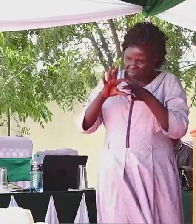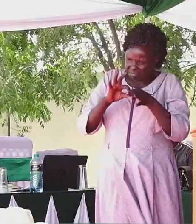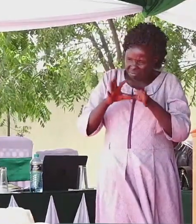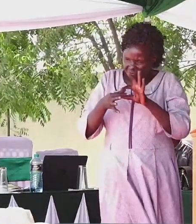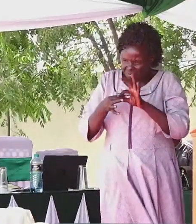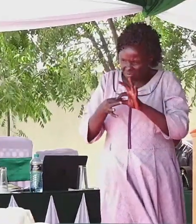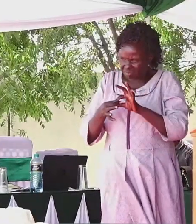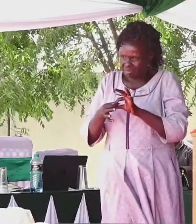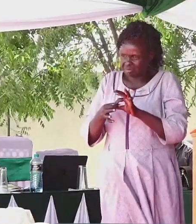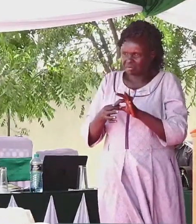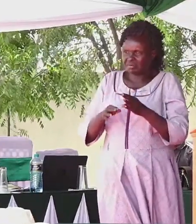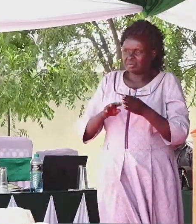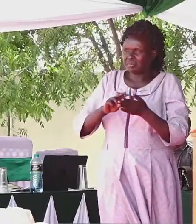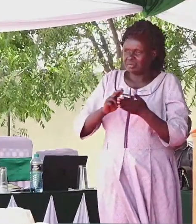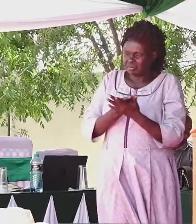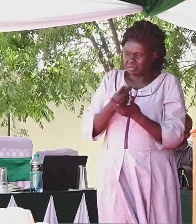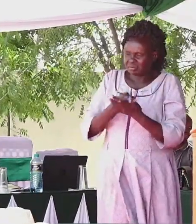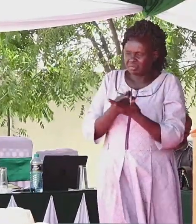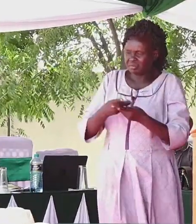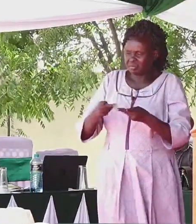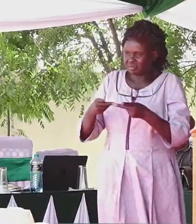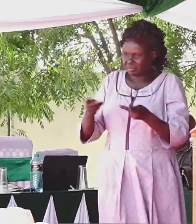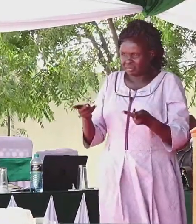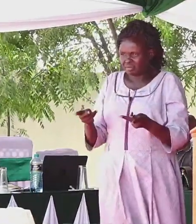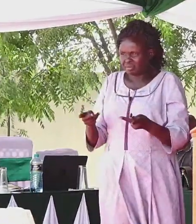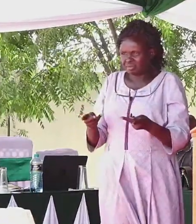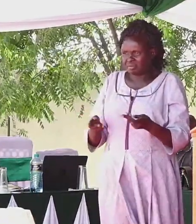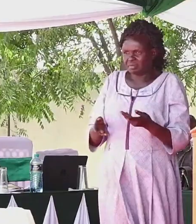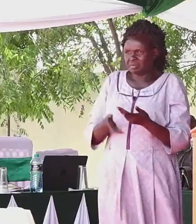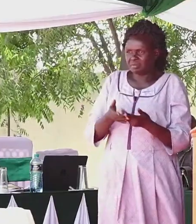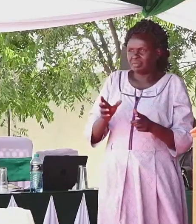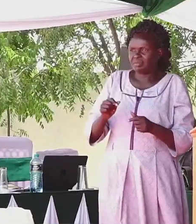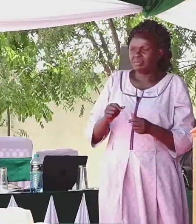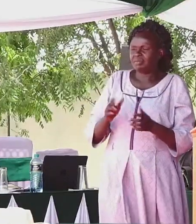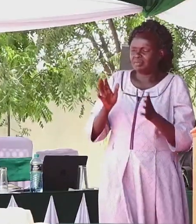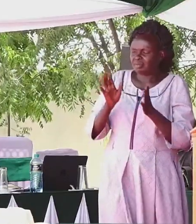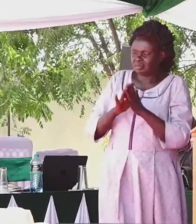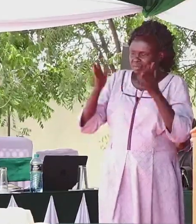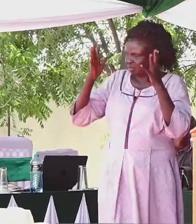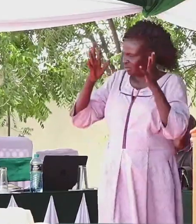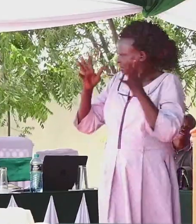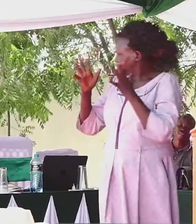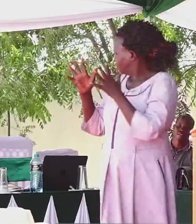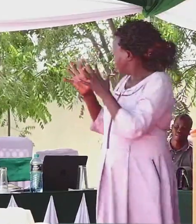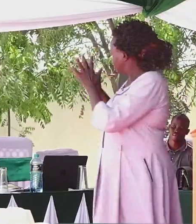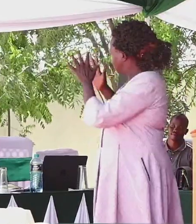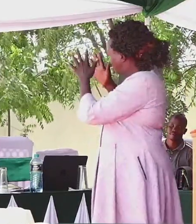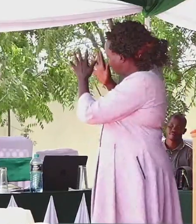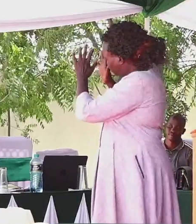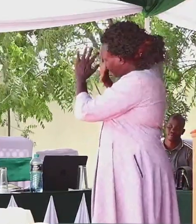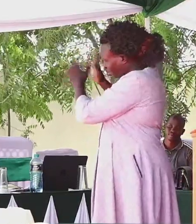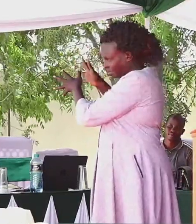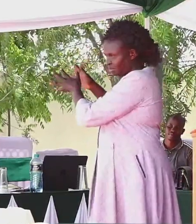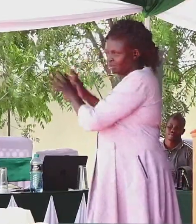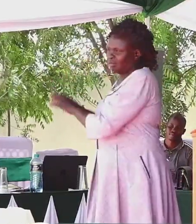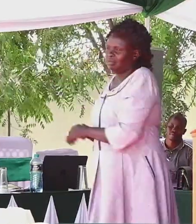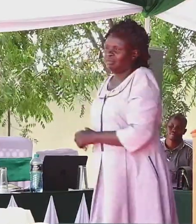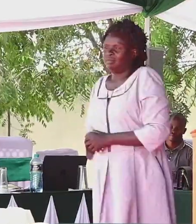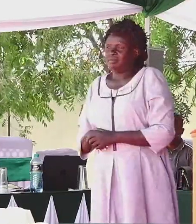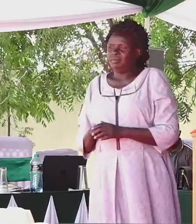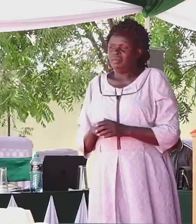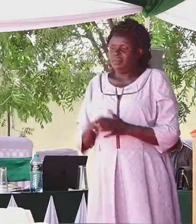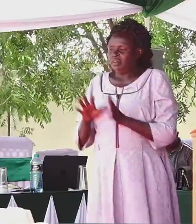sessions. He has kept us awake and alert. Can we appreciate that? And thank you so much,